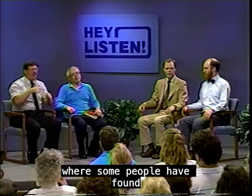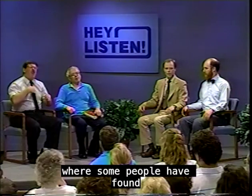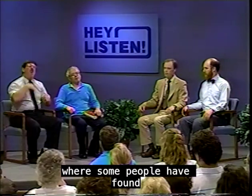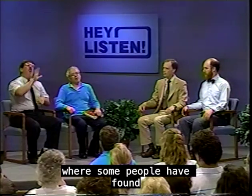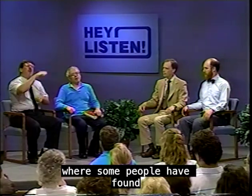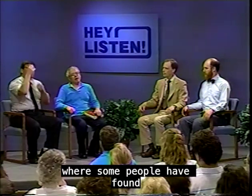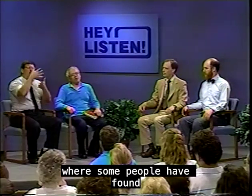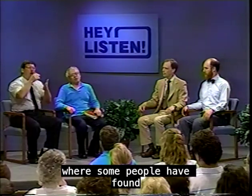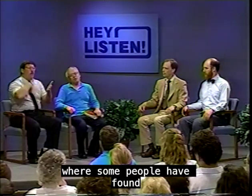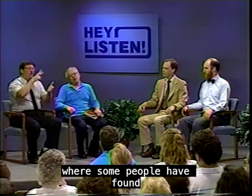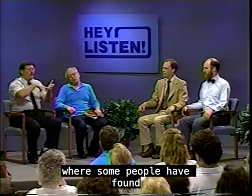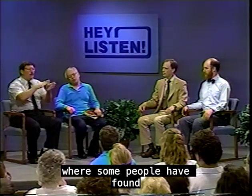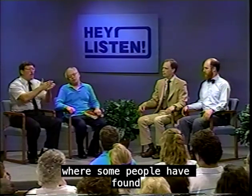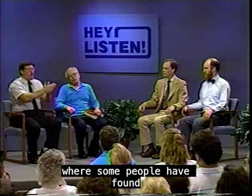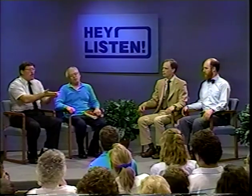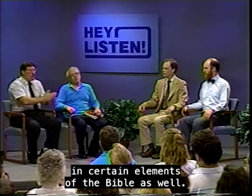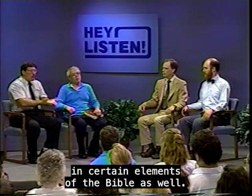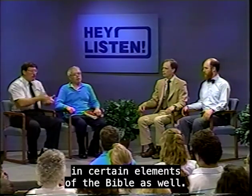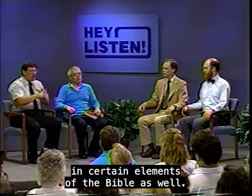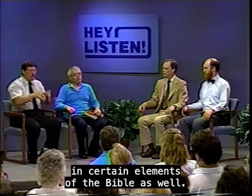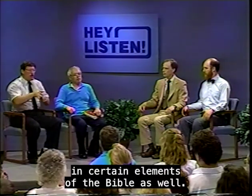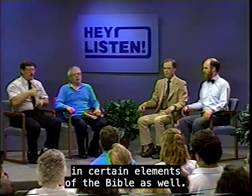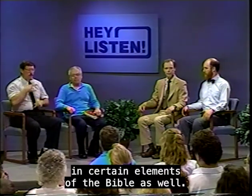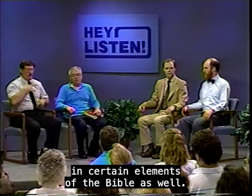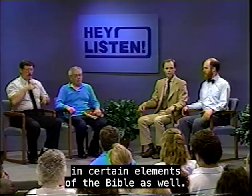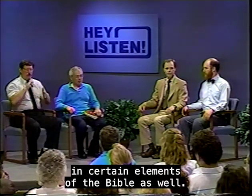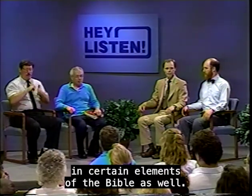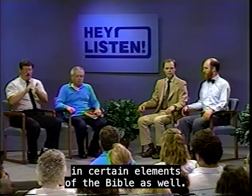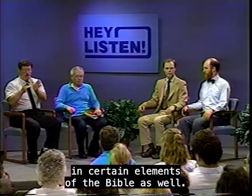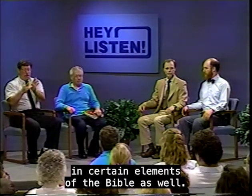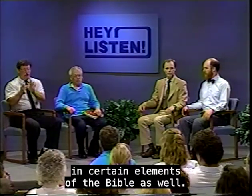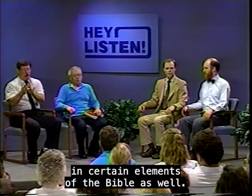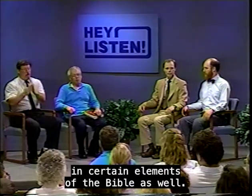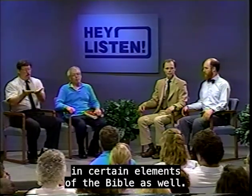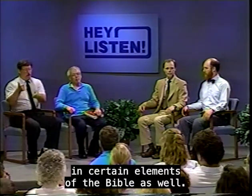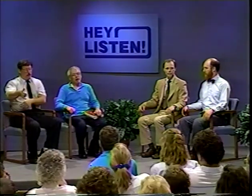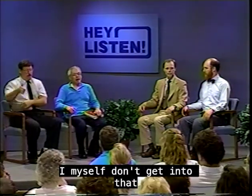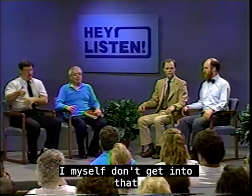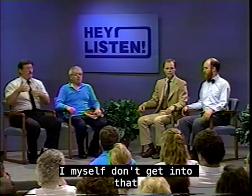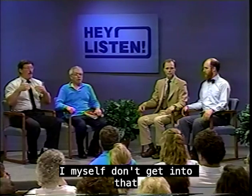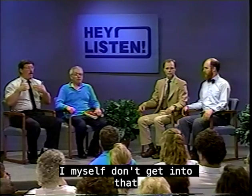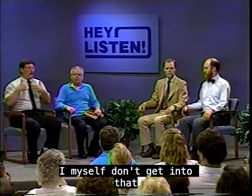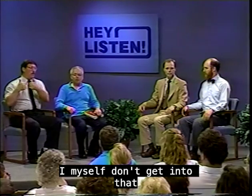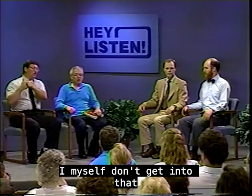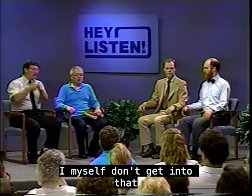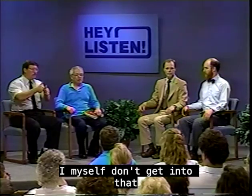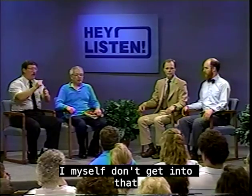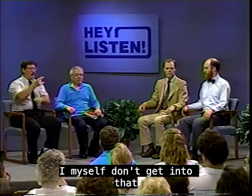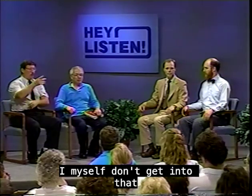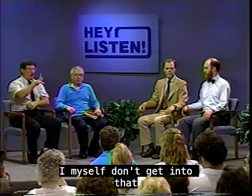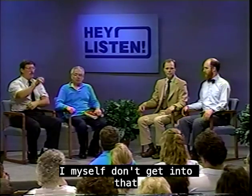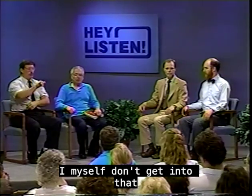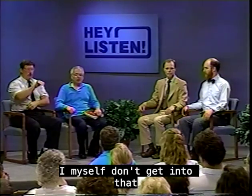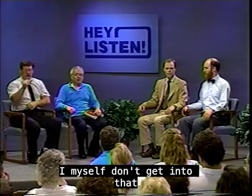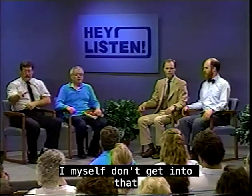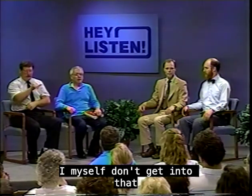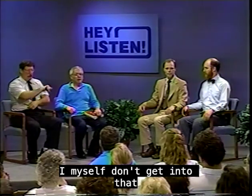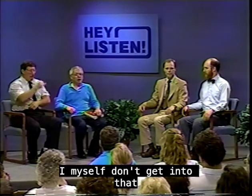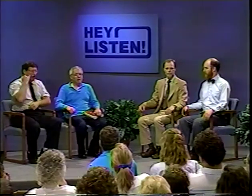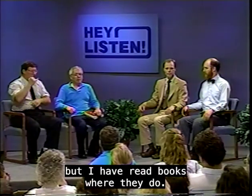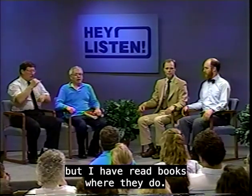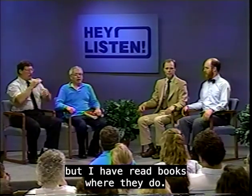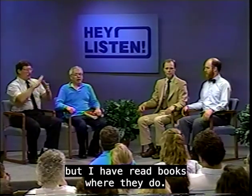some people have found a lot of astrological symbolism in certain elements of the Bible as well. I myself don't get into that too much one way or the